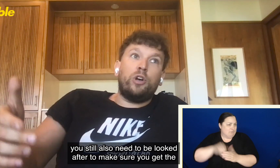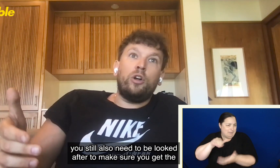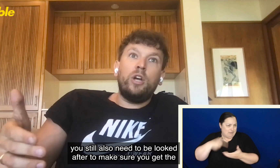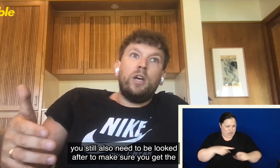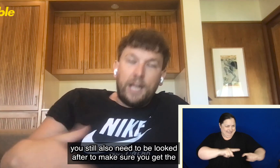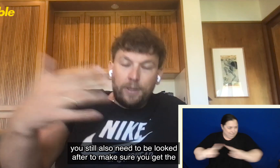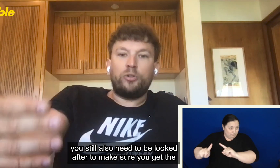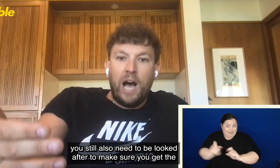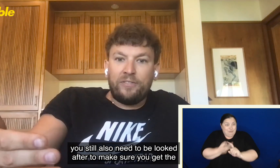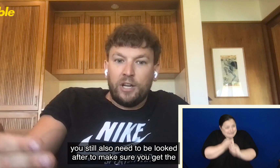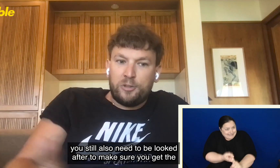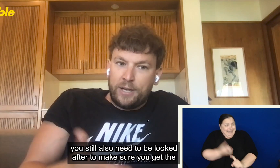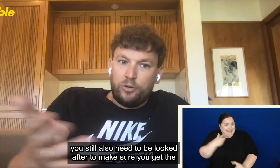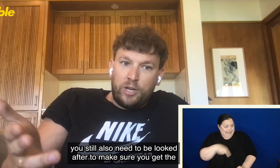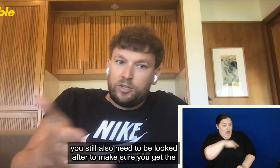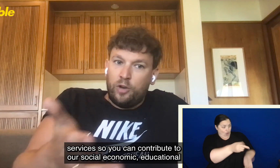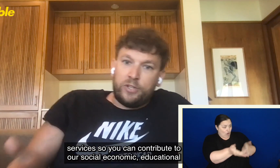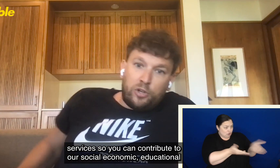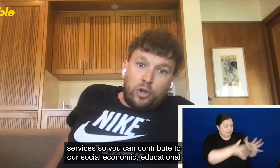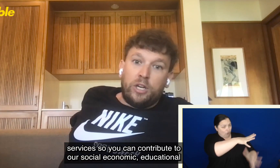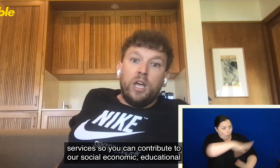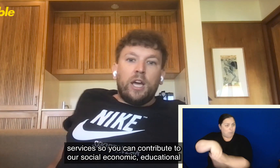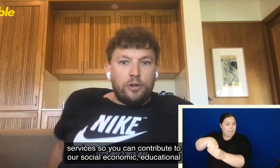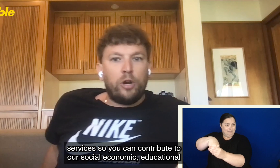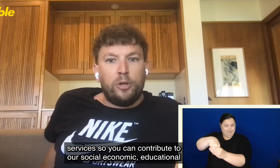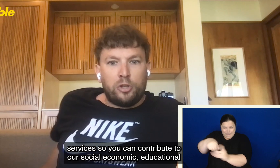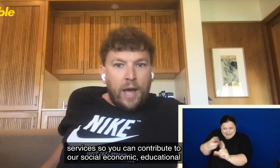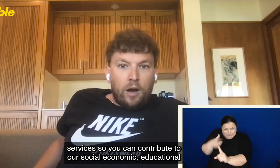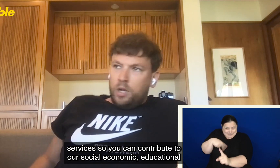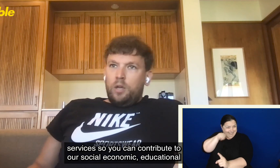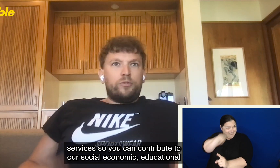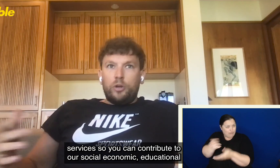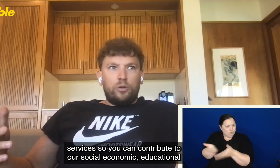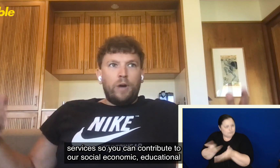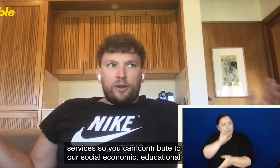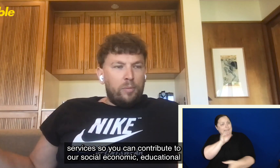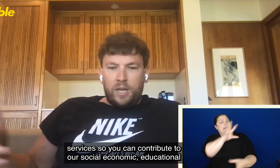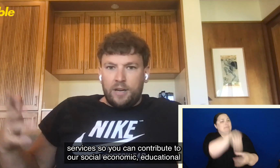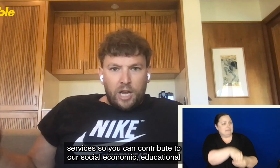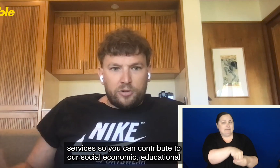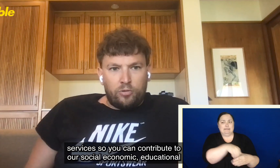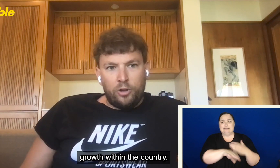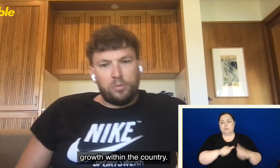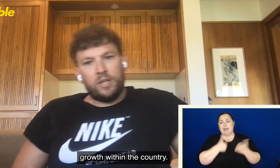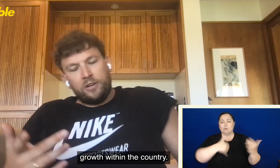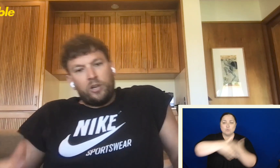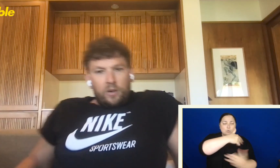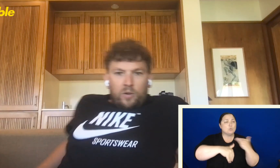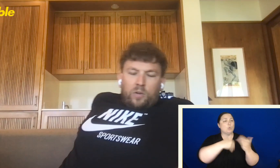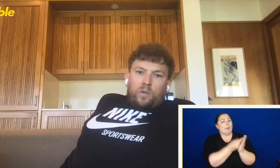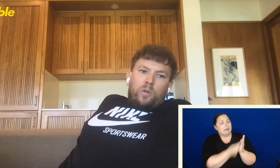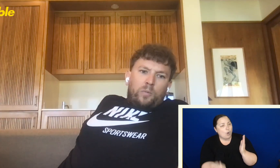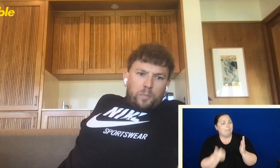still also need to be looked after to make sure you get the services so you can contribute to our social, economic, educational growth within the